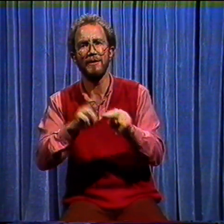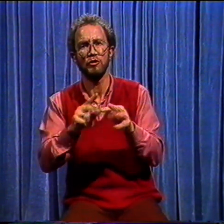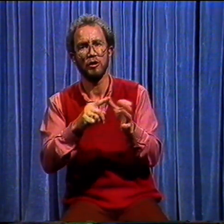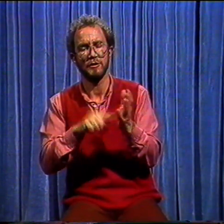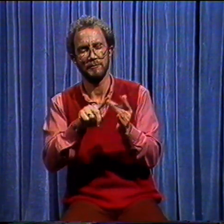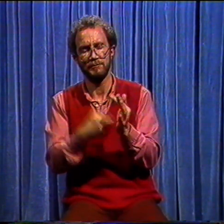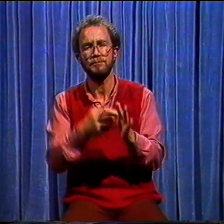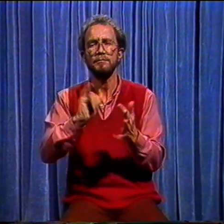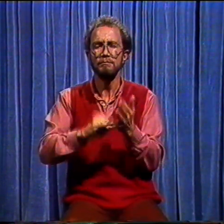features.